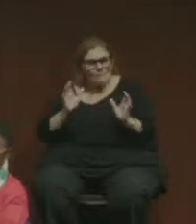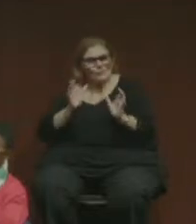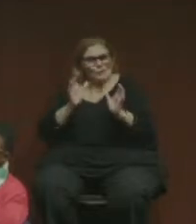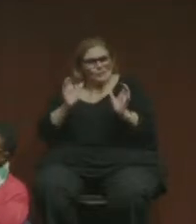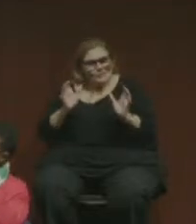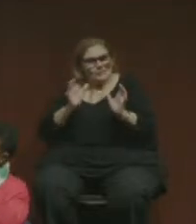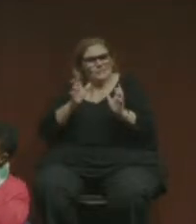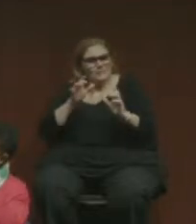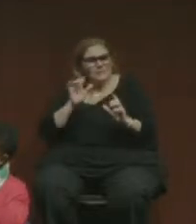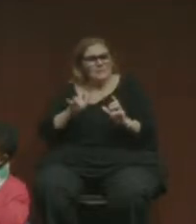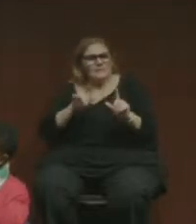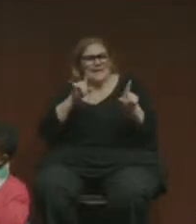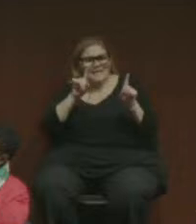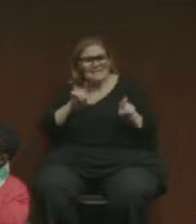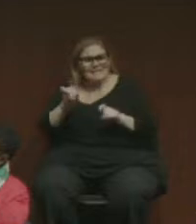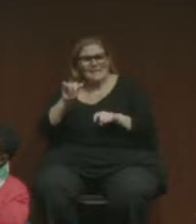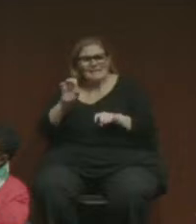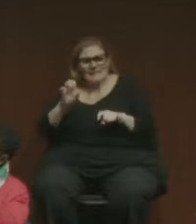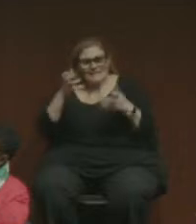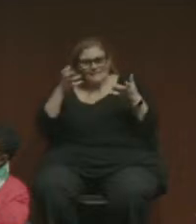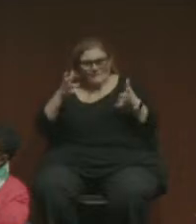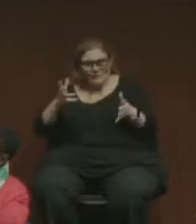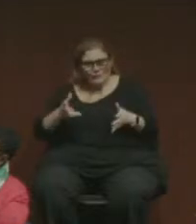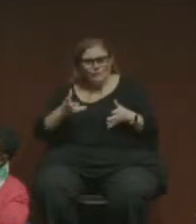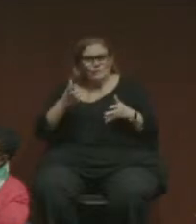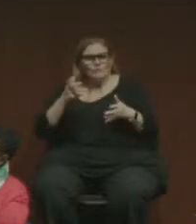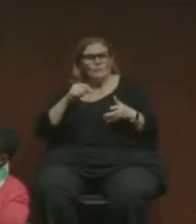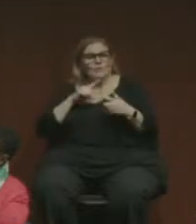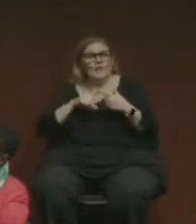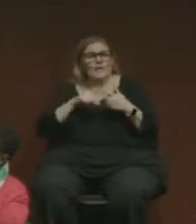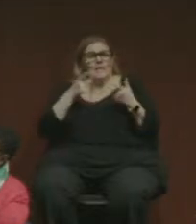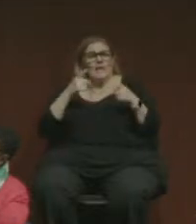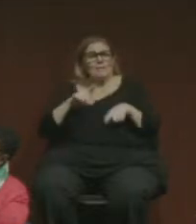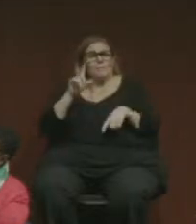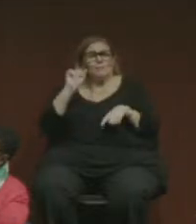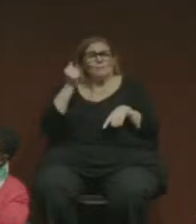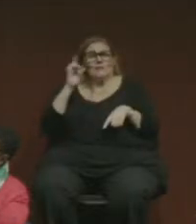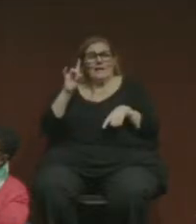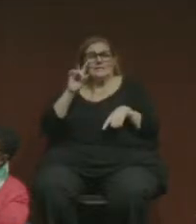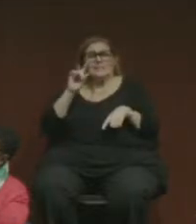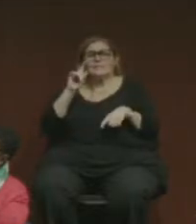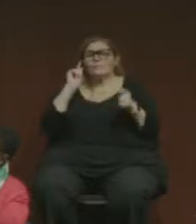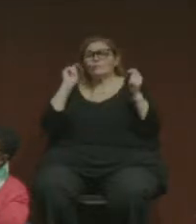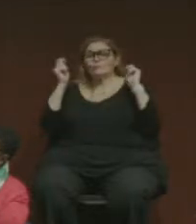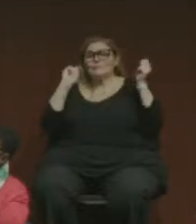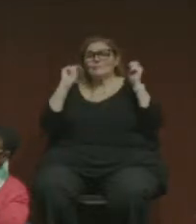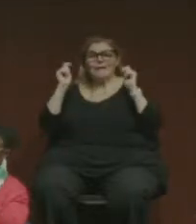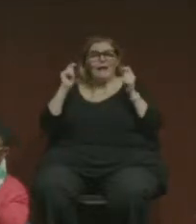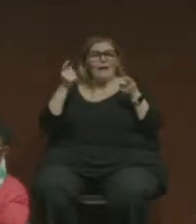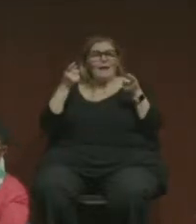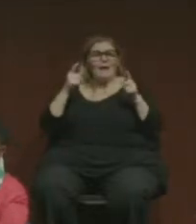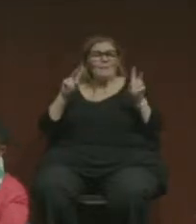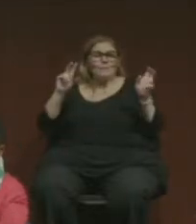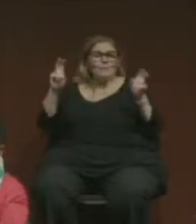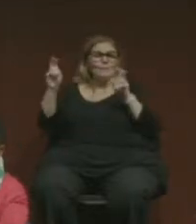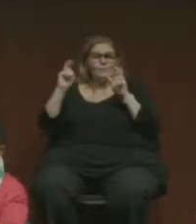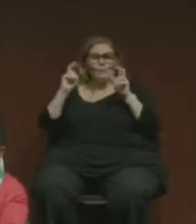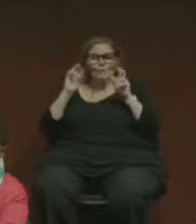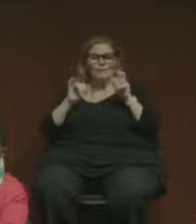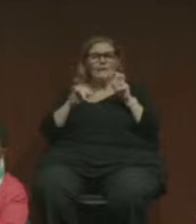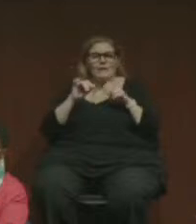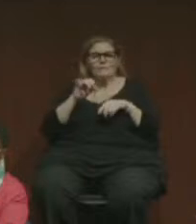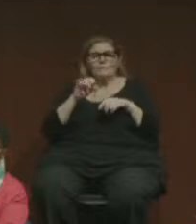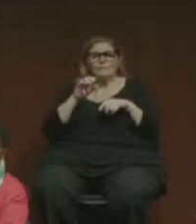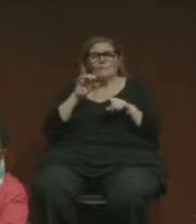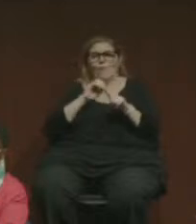get test cases done so that, you know, when in 2018 Trinidad took quote unquote buggery off the